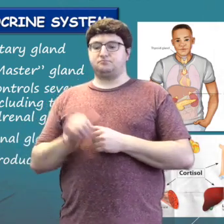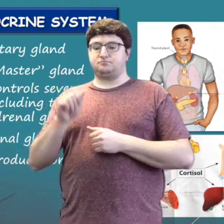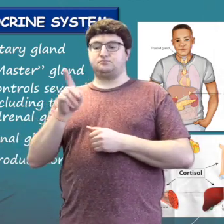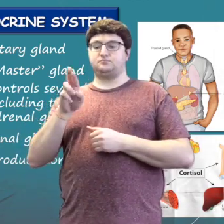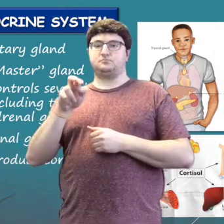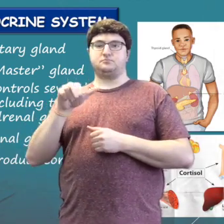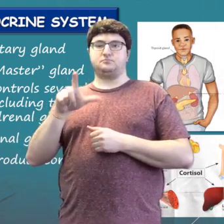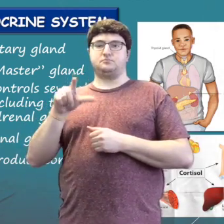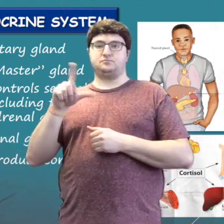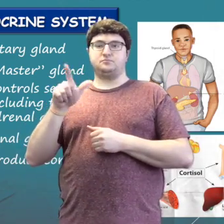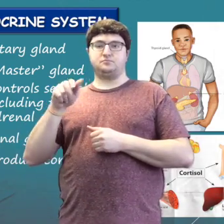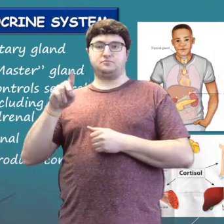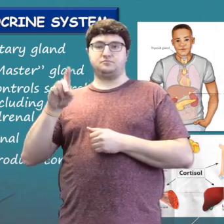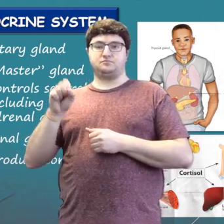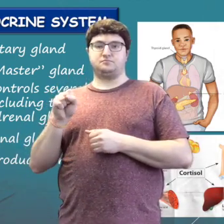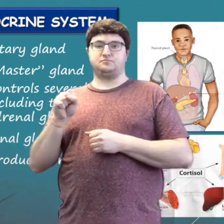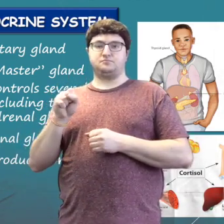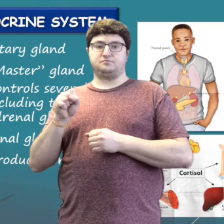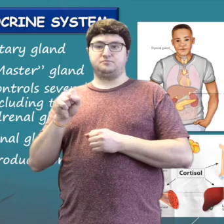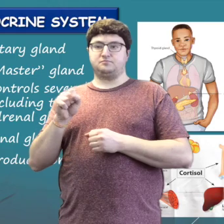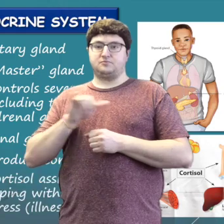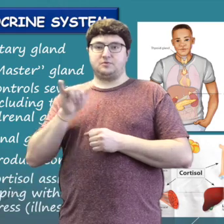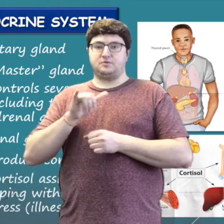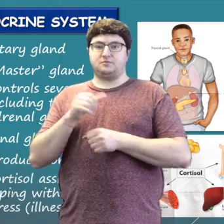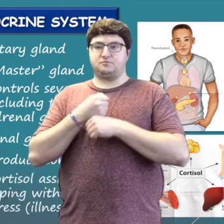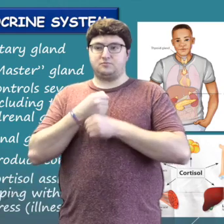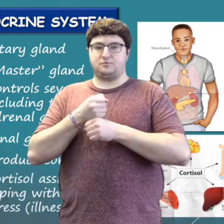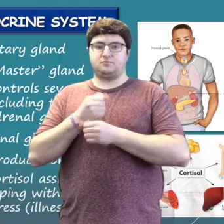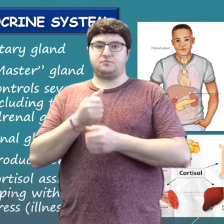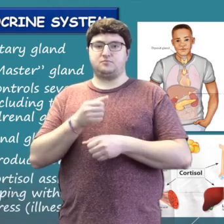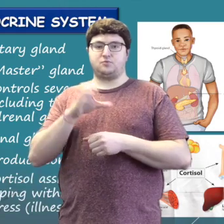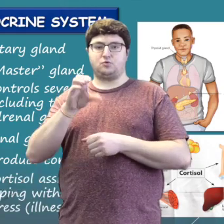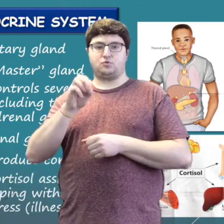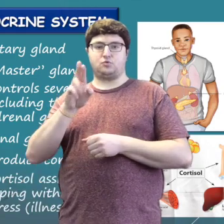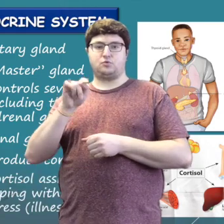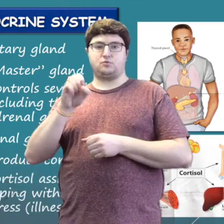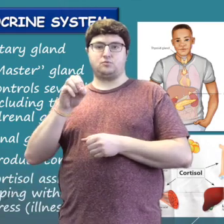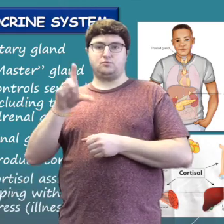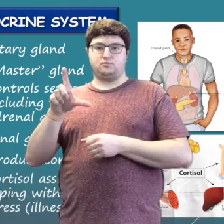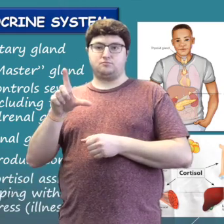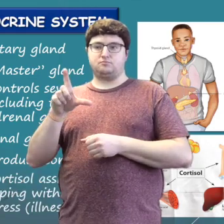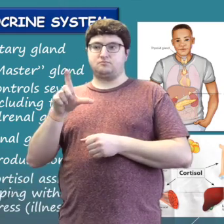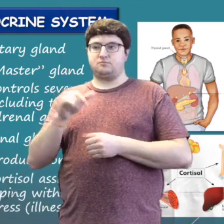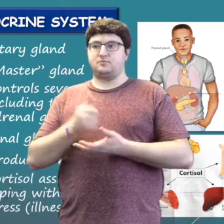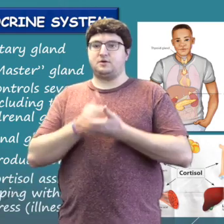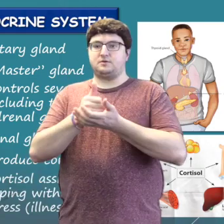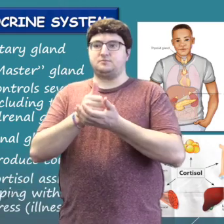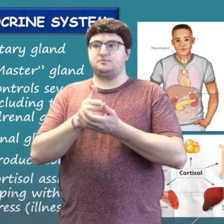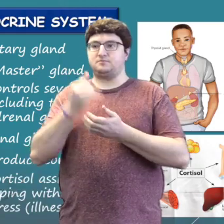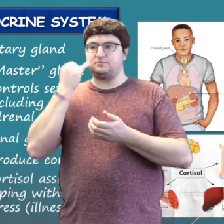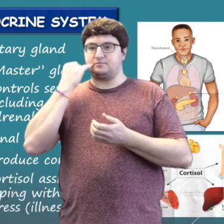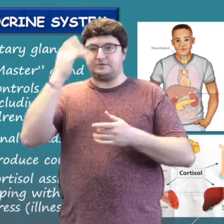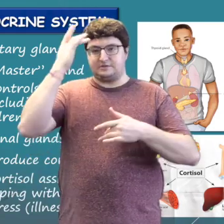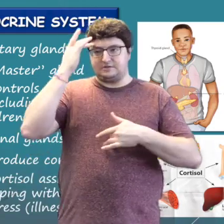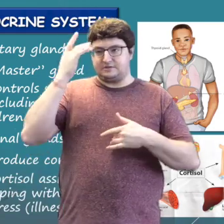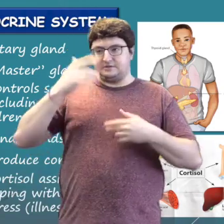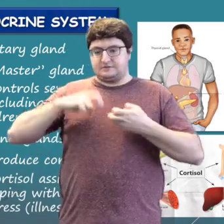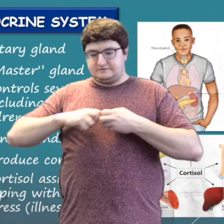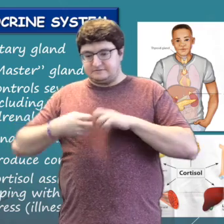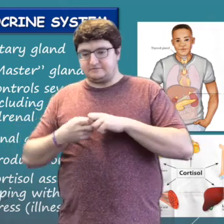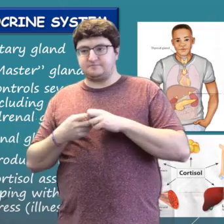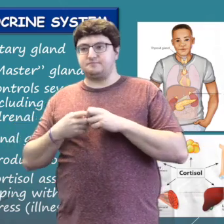bodily functions. Cortisol assists the body in coping with physical stress, such as illness and